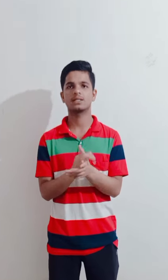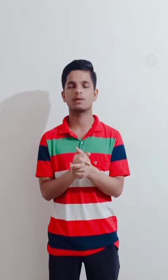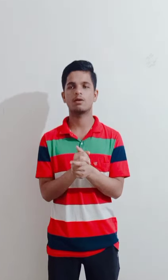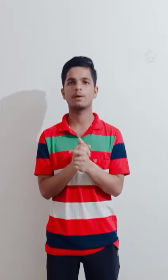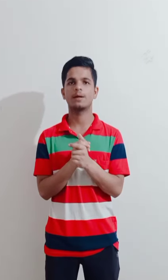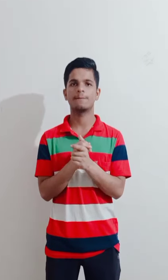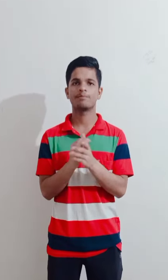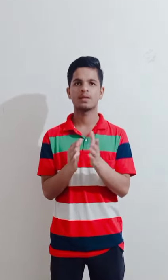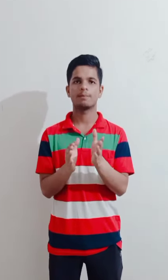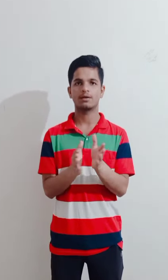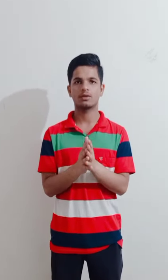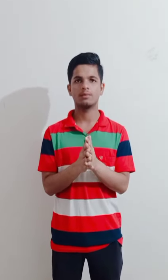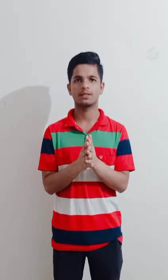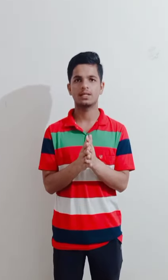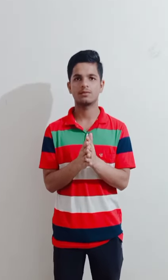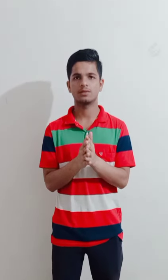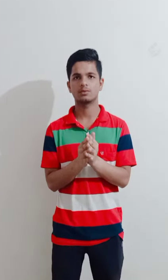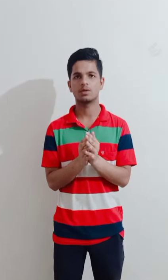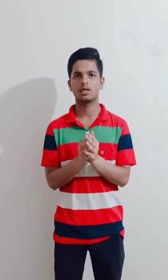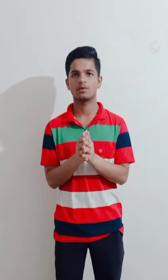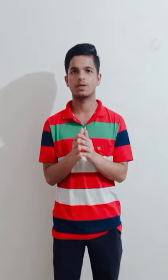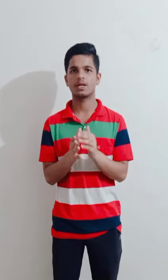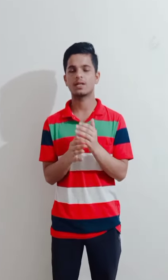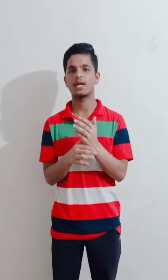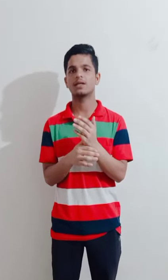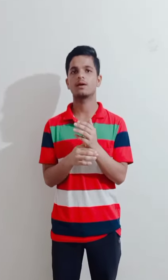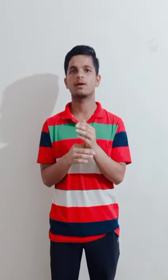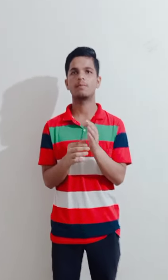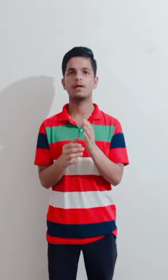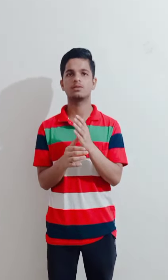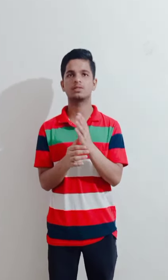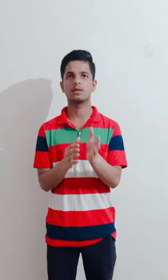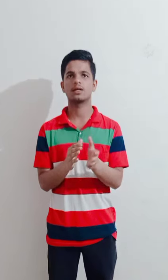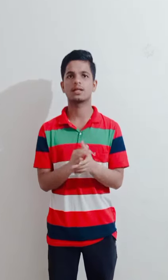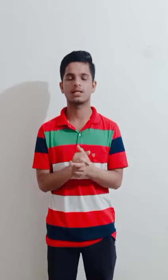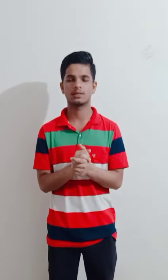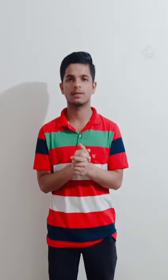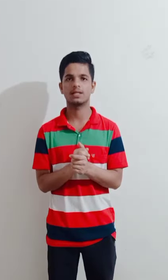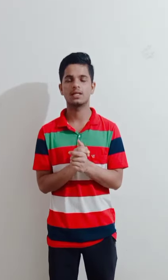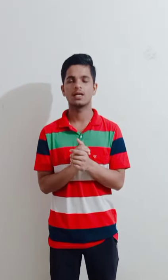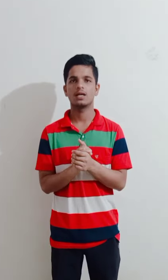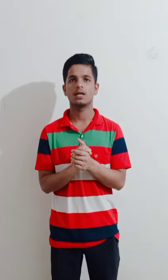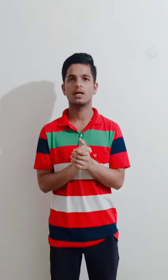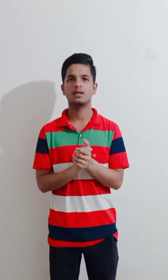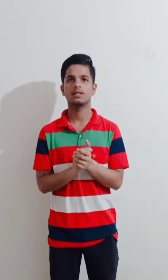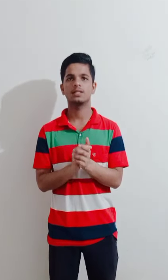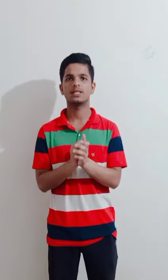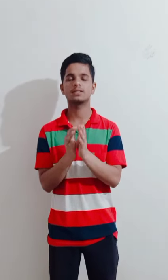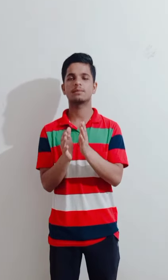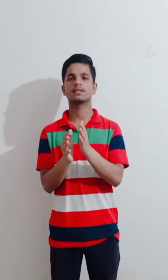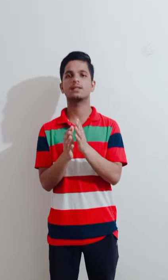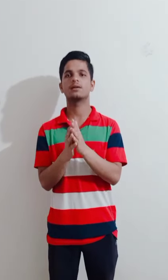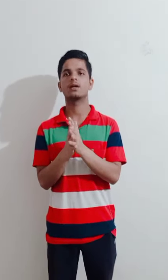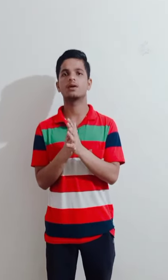of factorial method, which we can write by using recursion method. In this method, if you